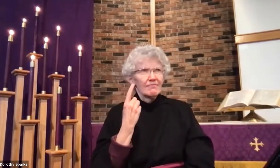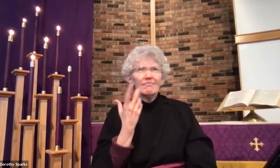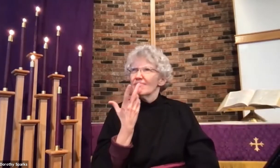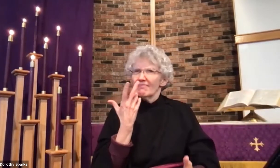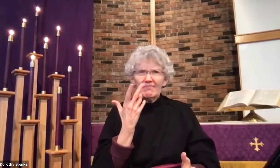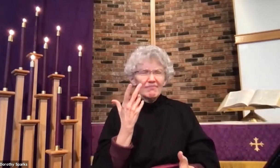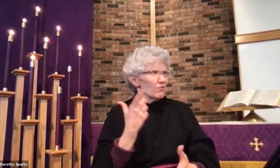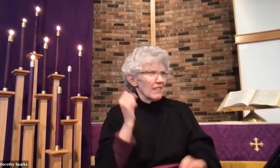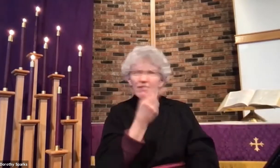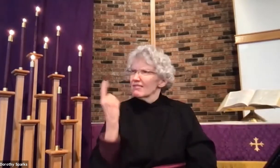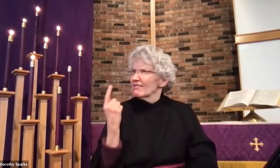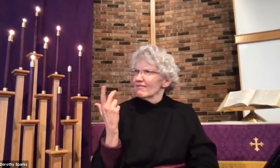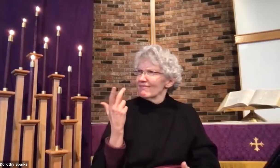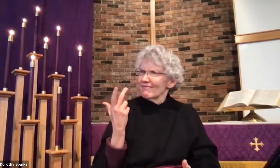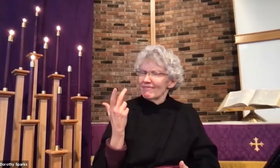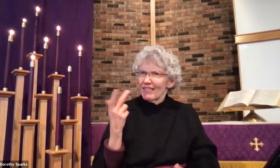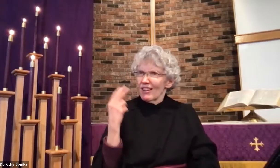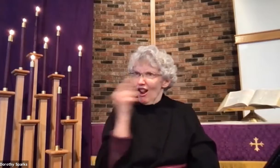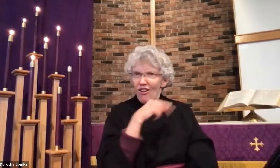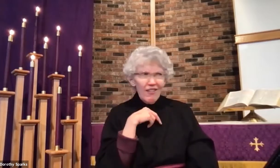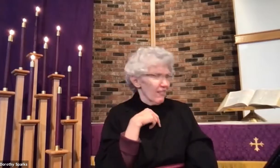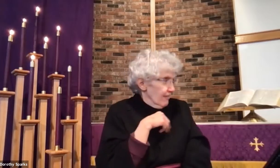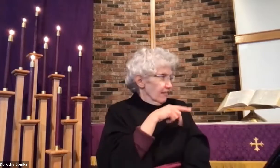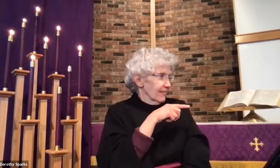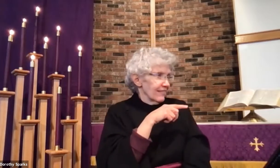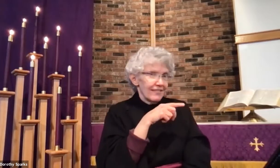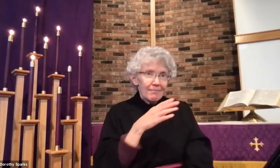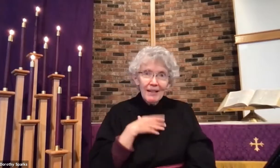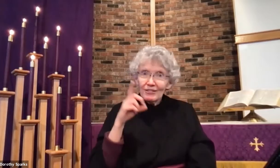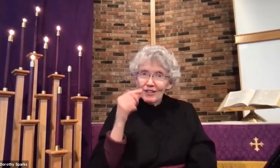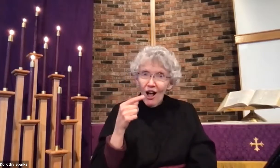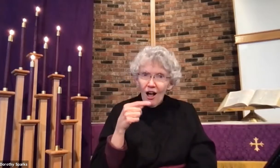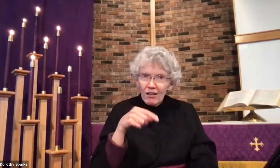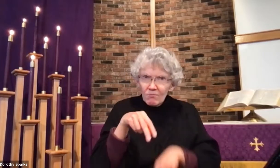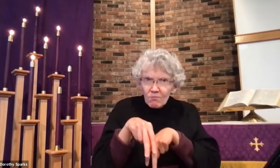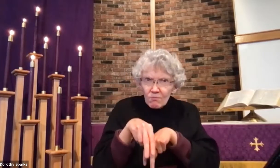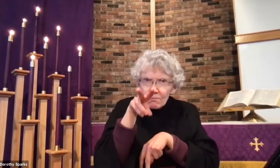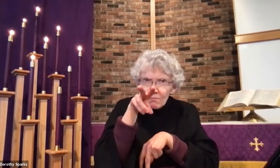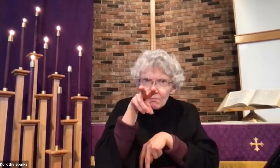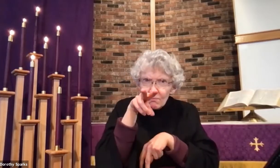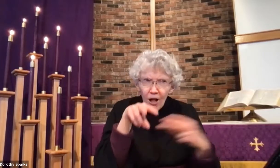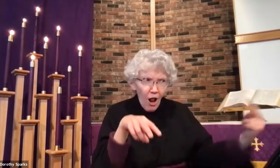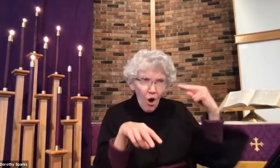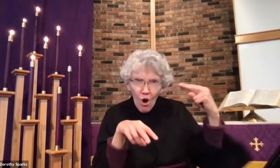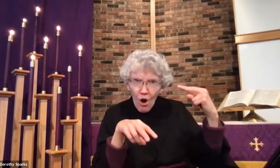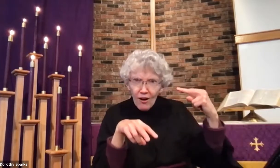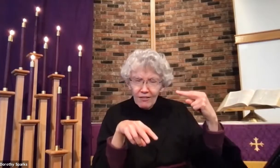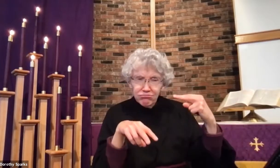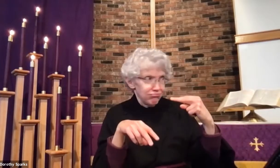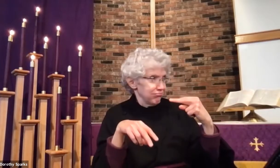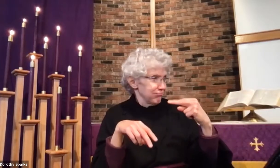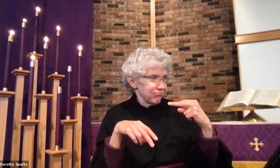we have." So he entered the room and then he quickly came running out of the room. I said, "What's going on?" And he said,